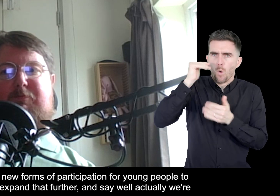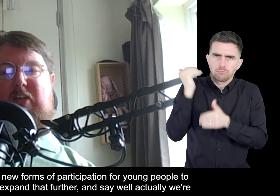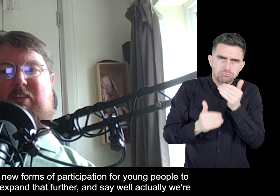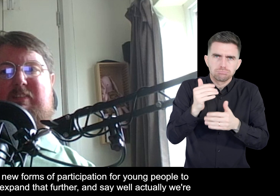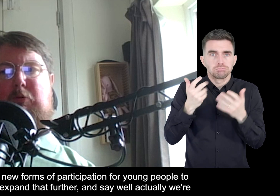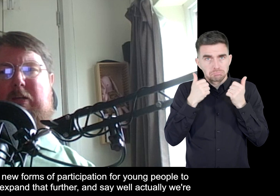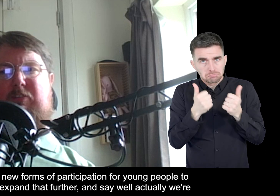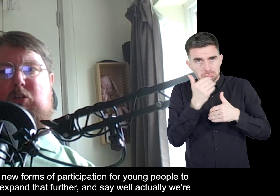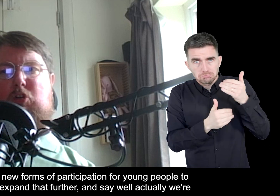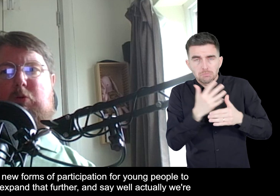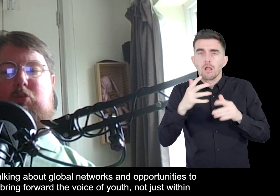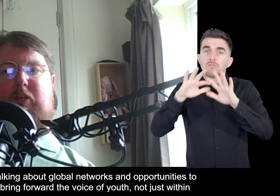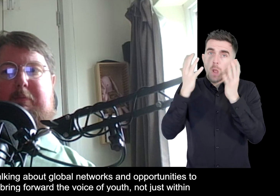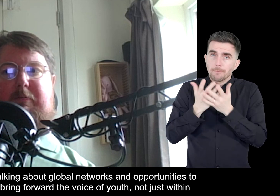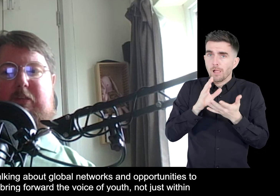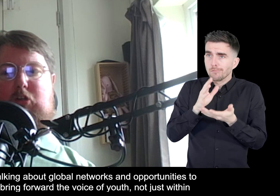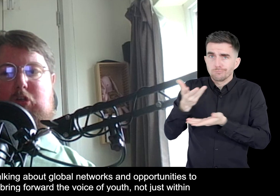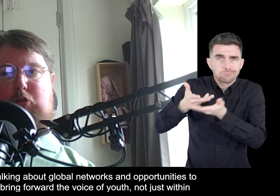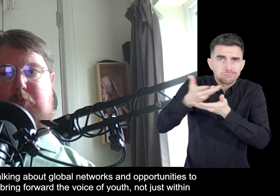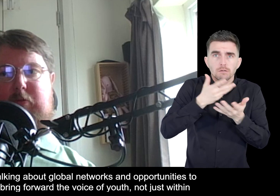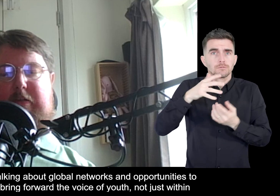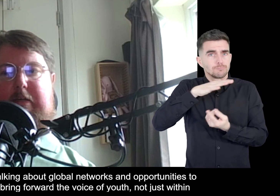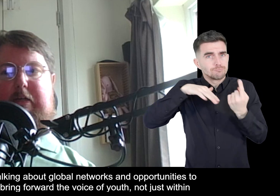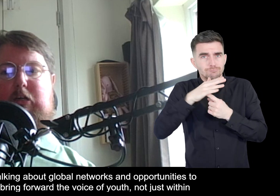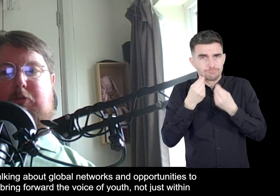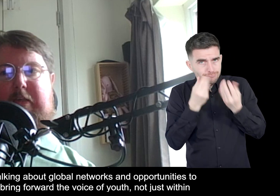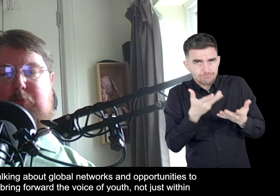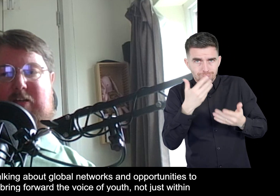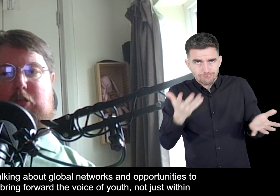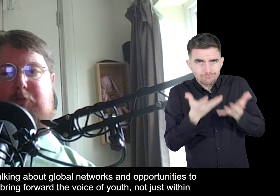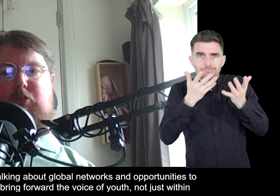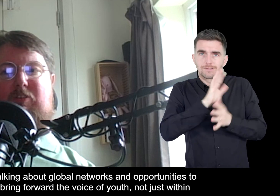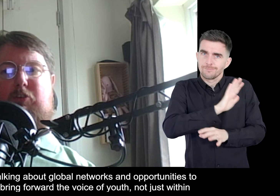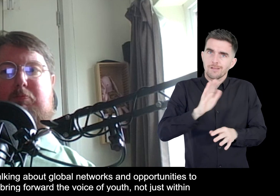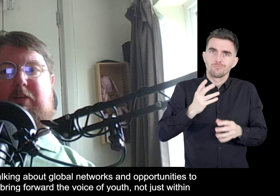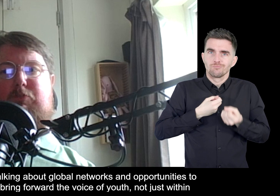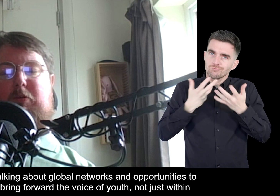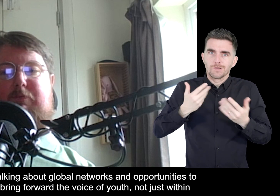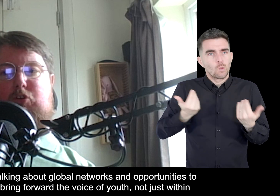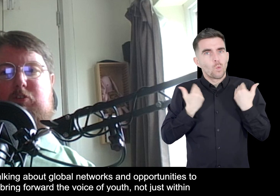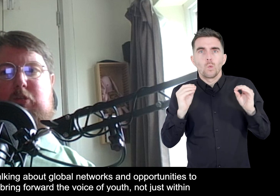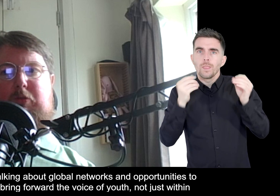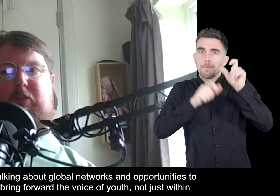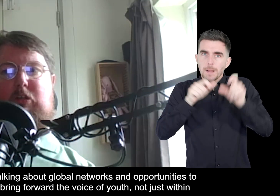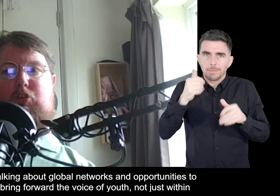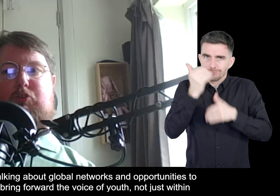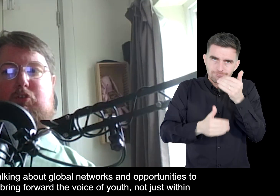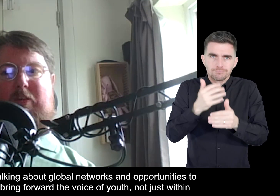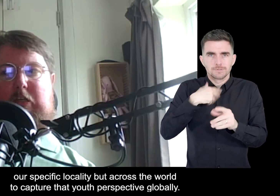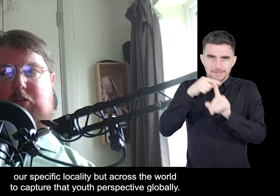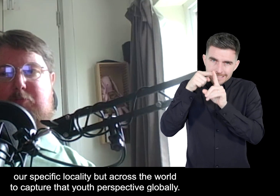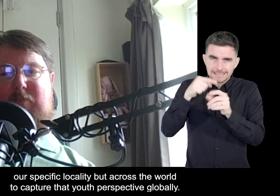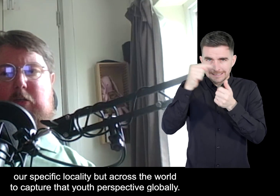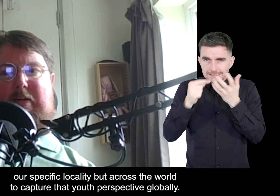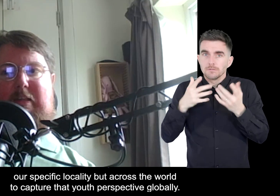that further and say, well, actually, we're talking about global networks and opportunities to bring forward the voice of youth, not just